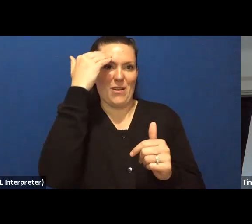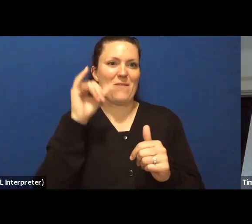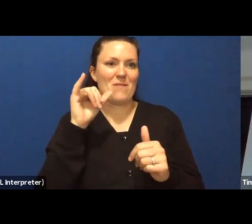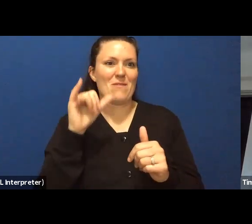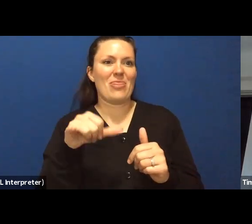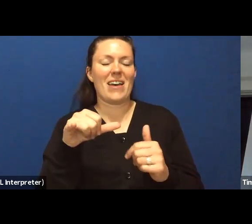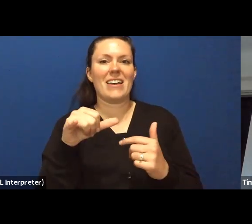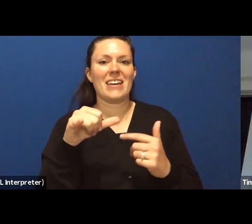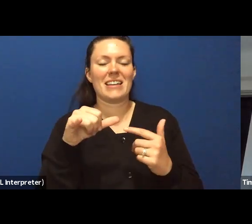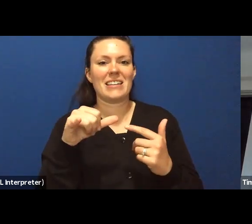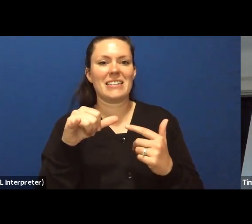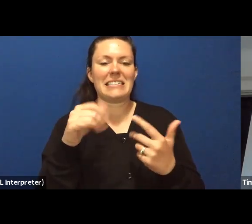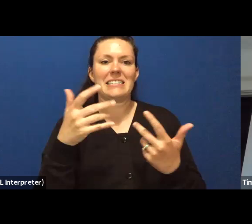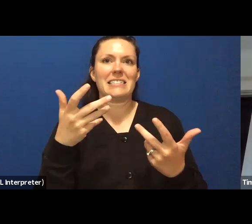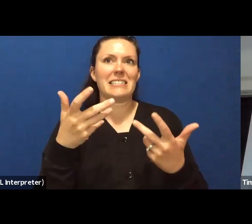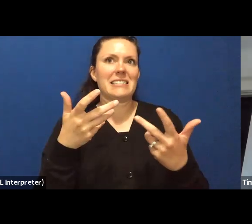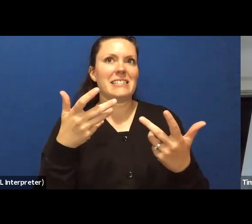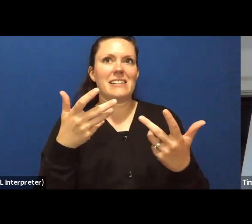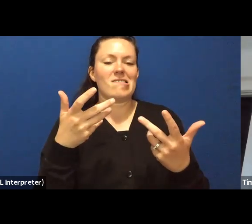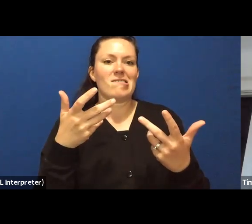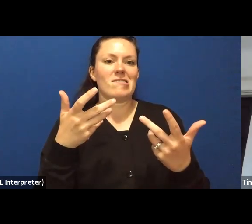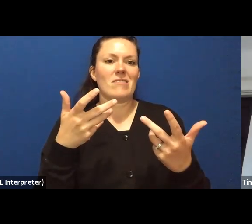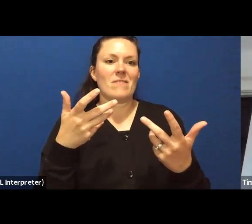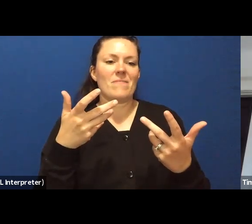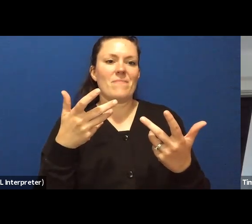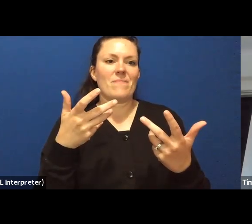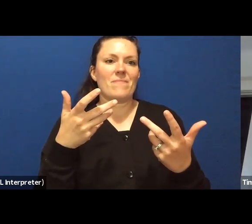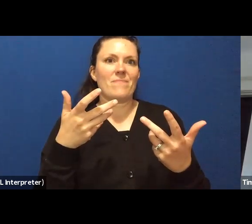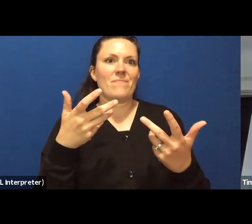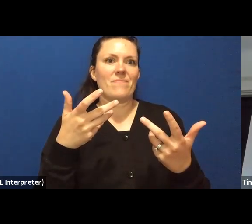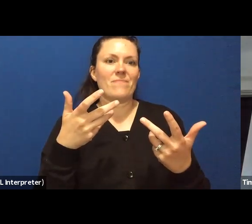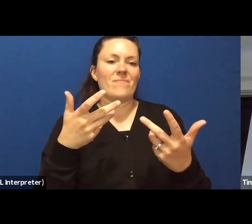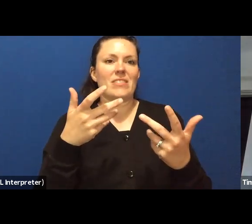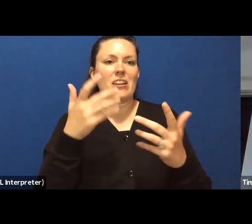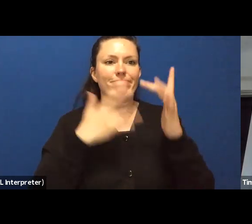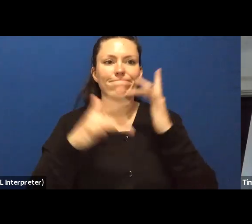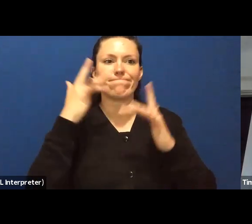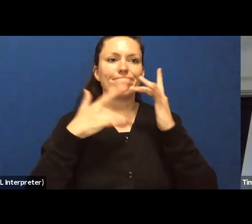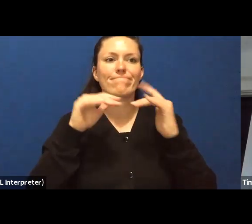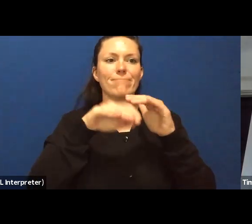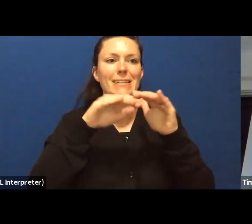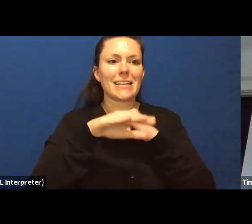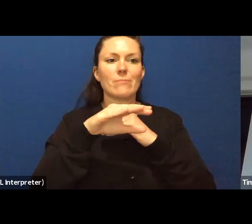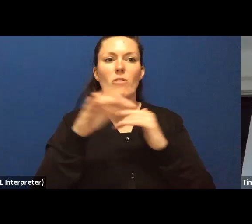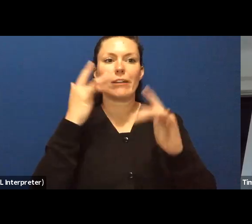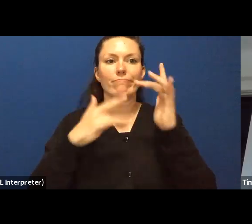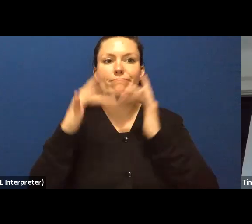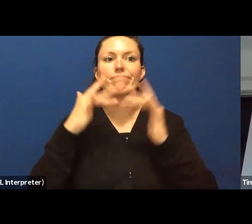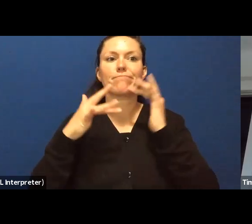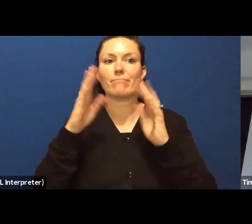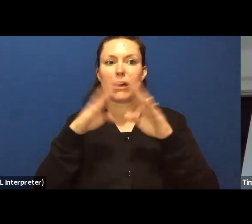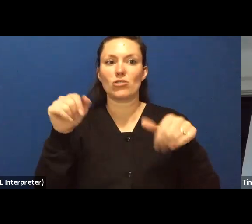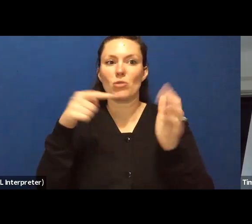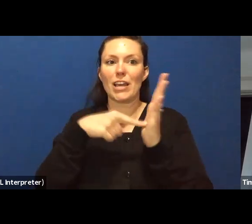how unchanging that the lack of accessible, affordable housing is. So we're not going to be